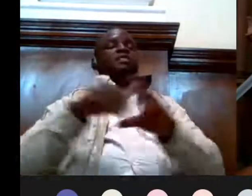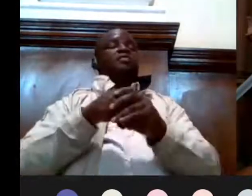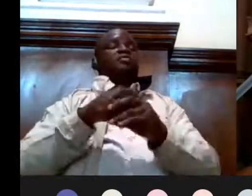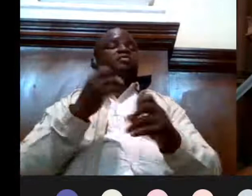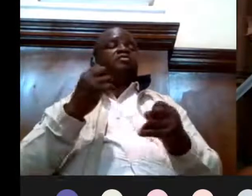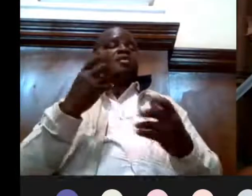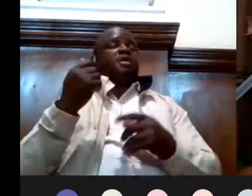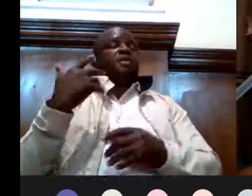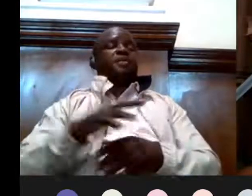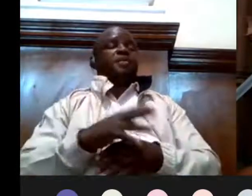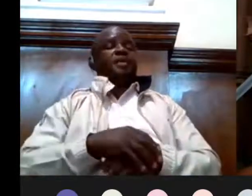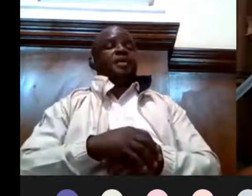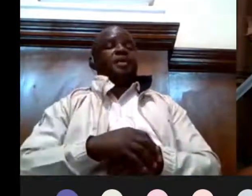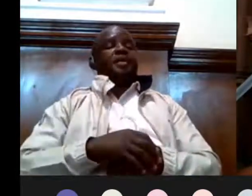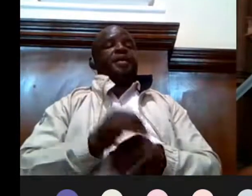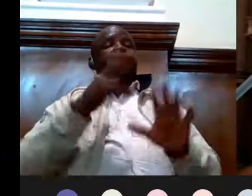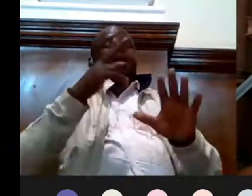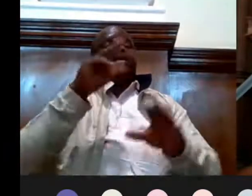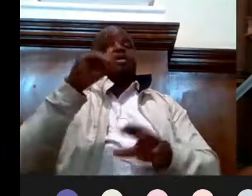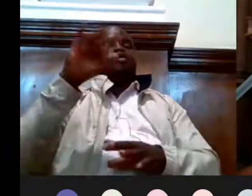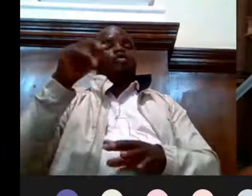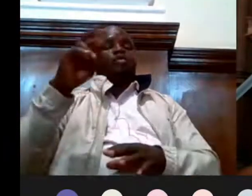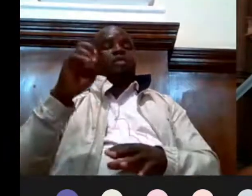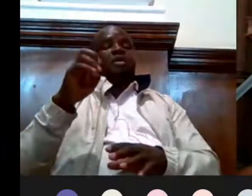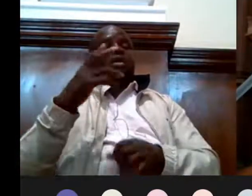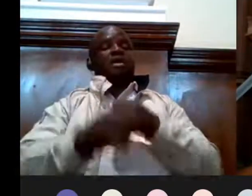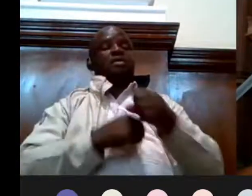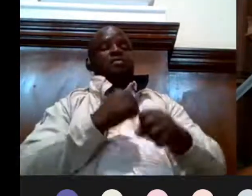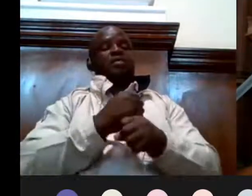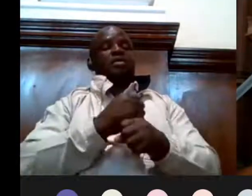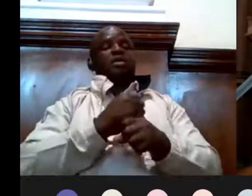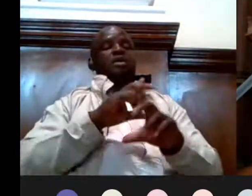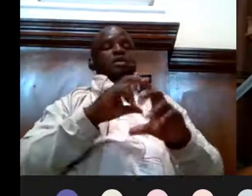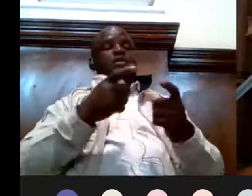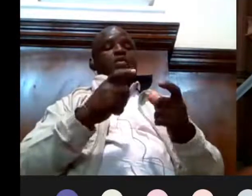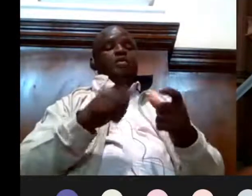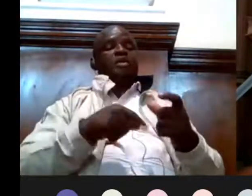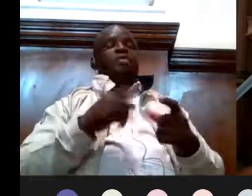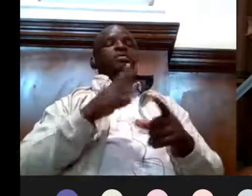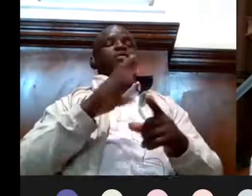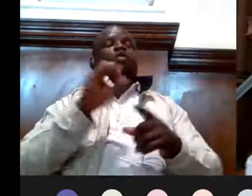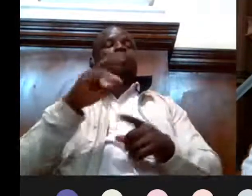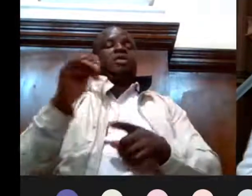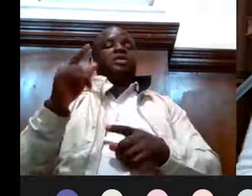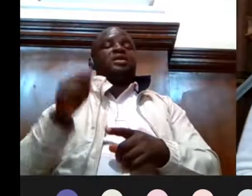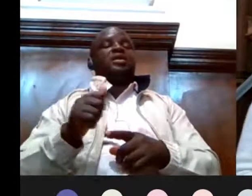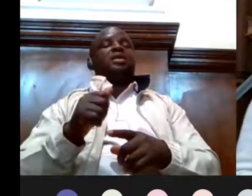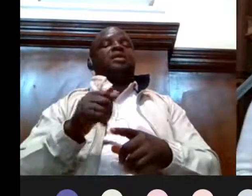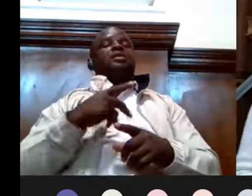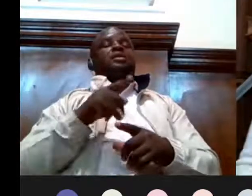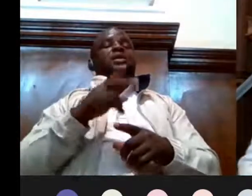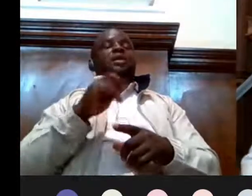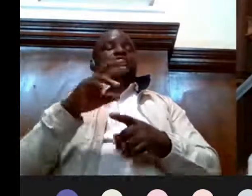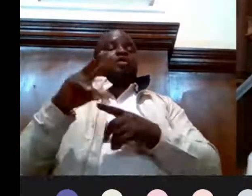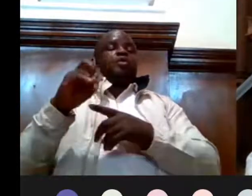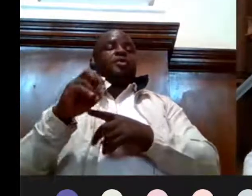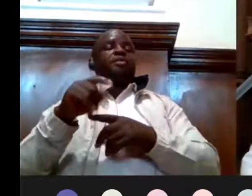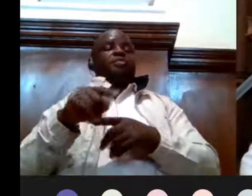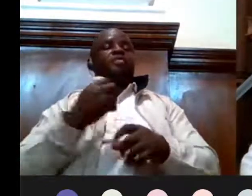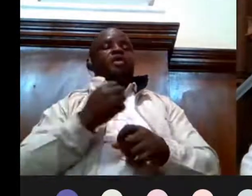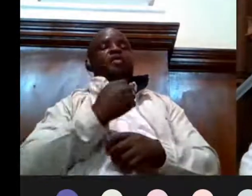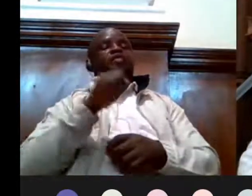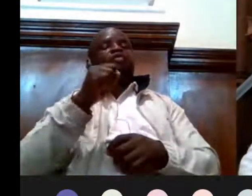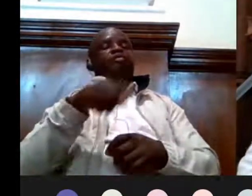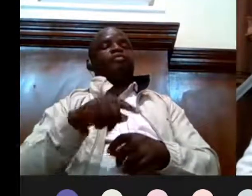costs. On the 8th of June this year, the Select Committee on COCTA in the NCOP unanimously refused